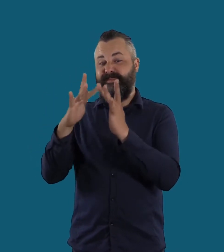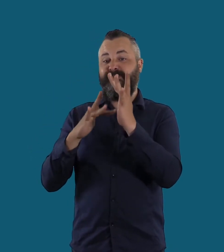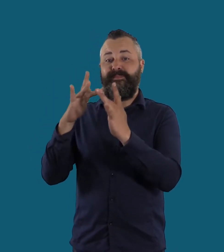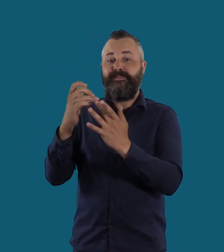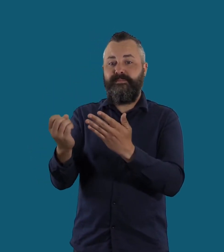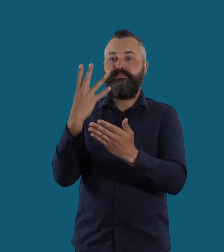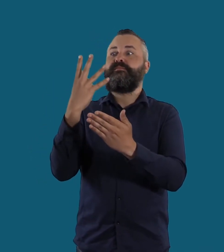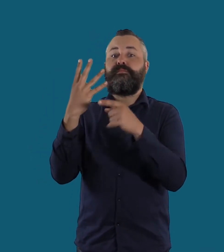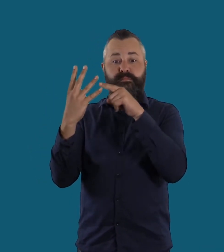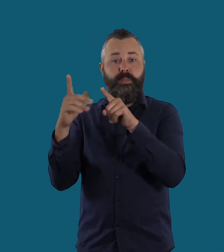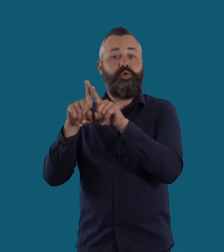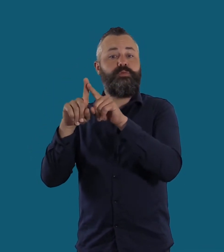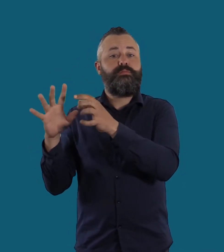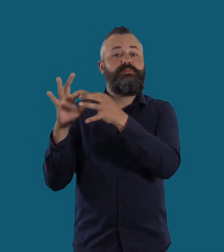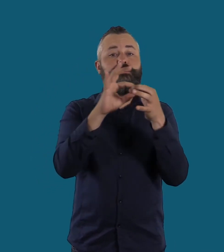will be placed on the Bureau of Meteorology website.